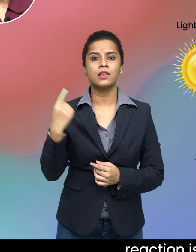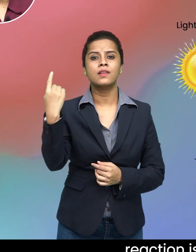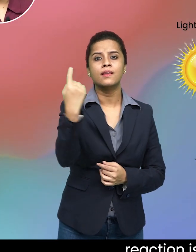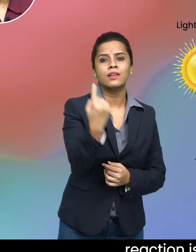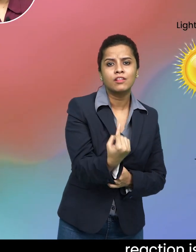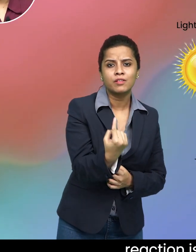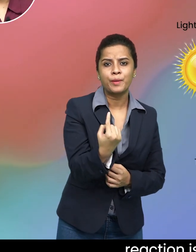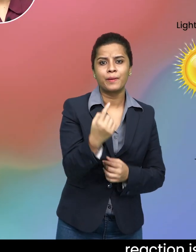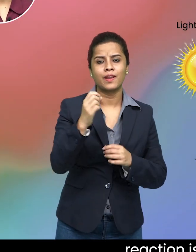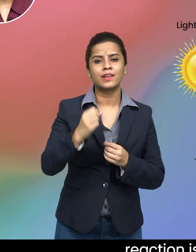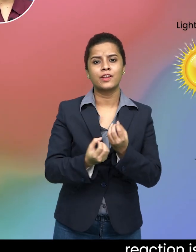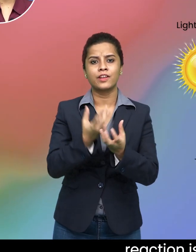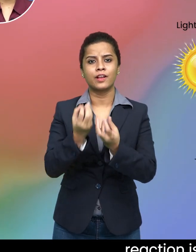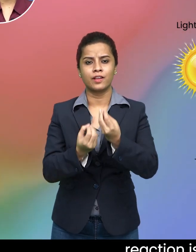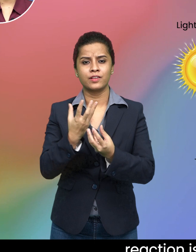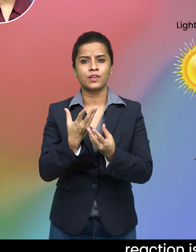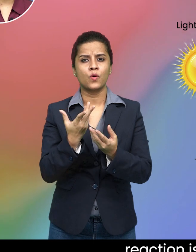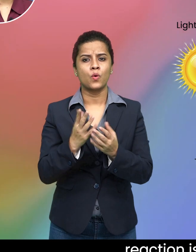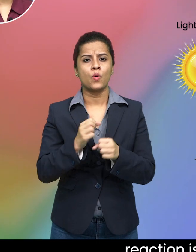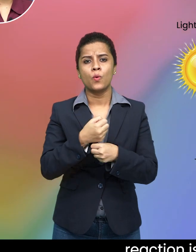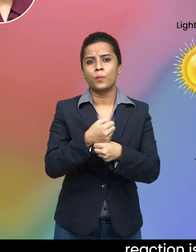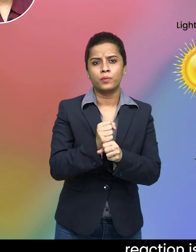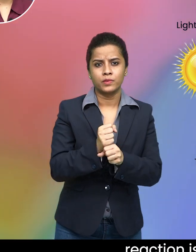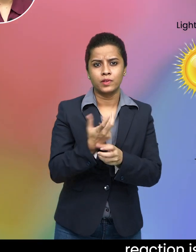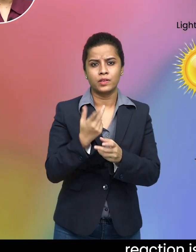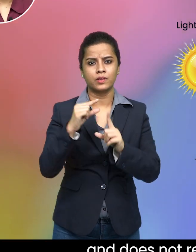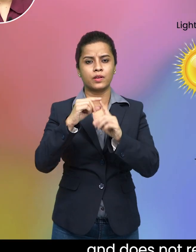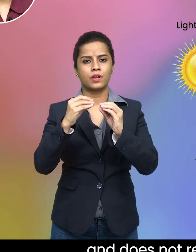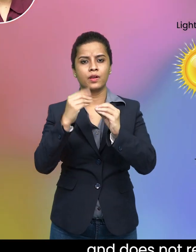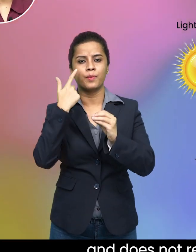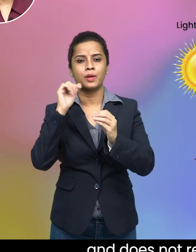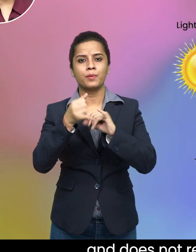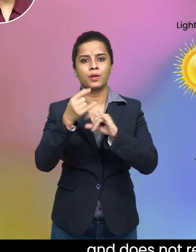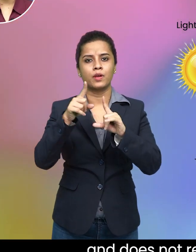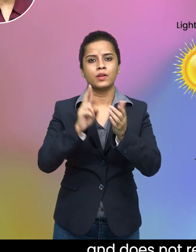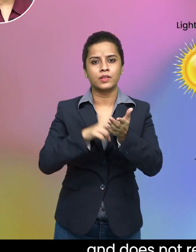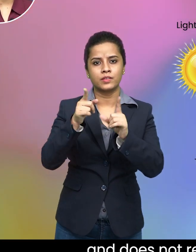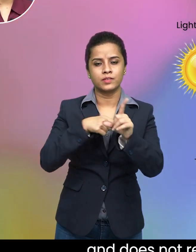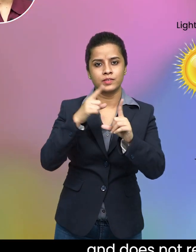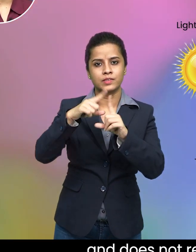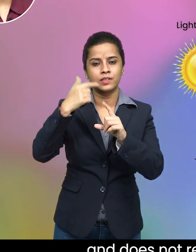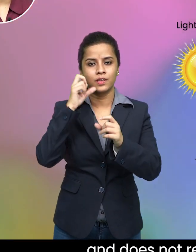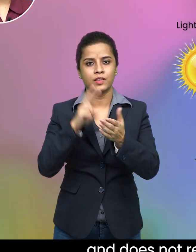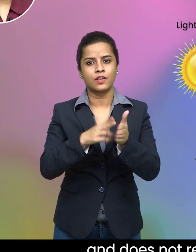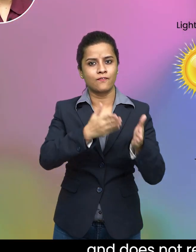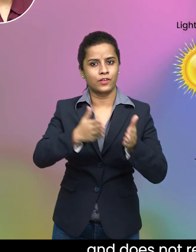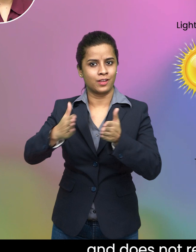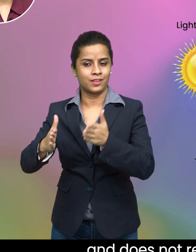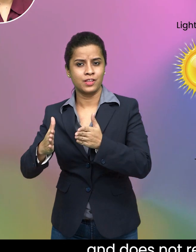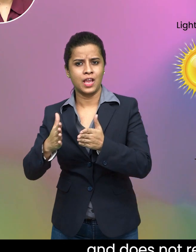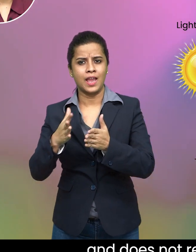Light-independent reaction is a biosynthetic phase and does not require the presence of